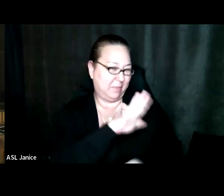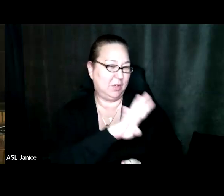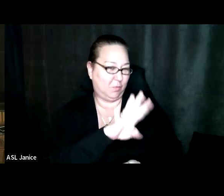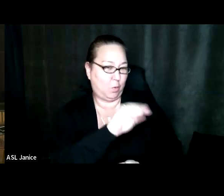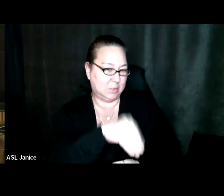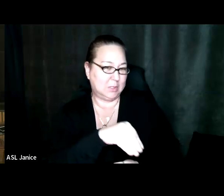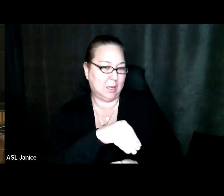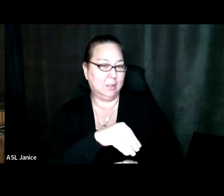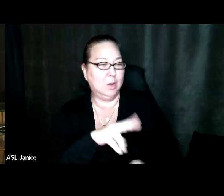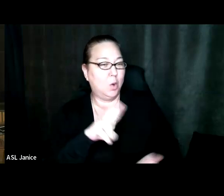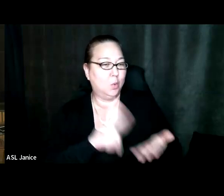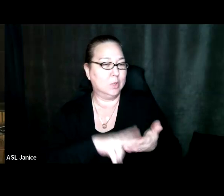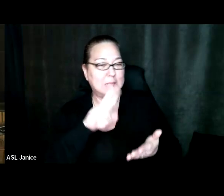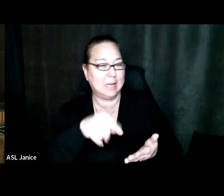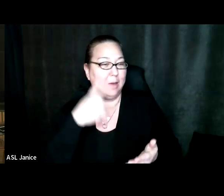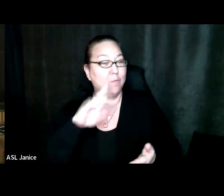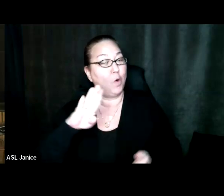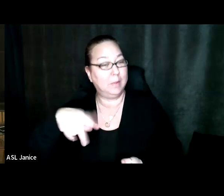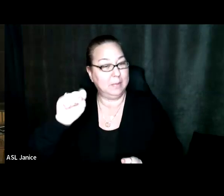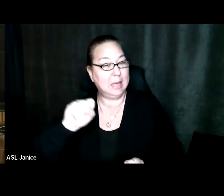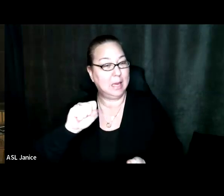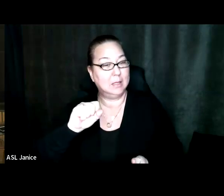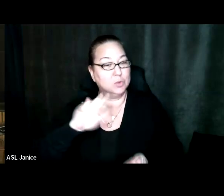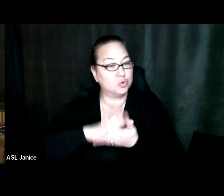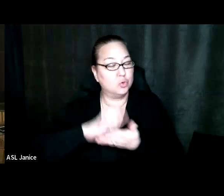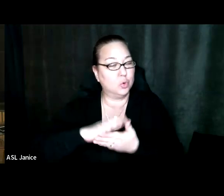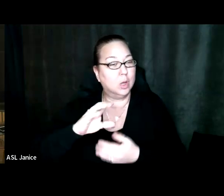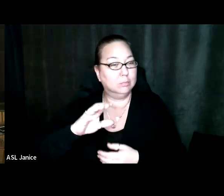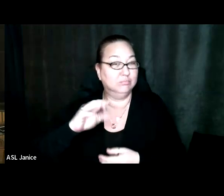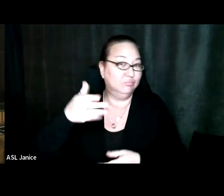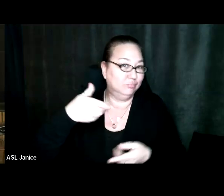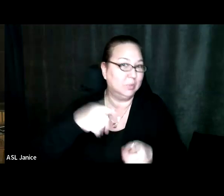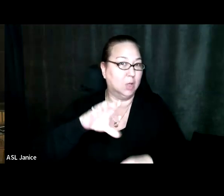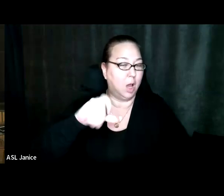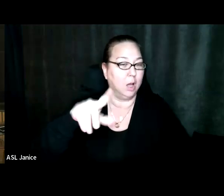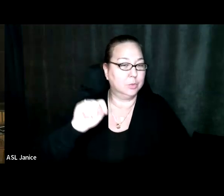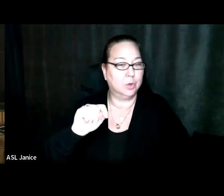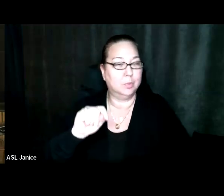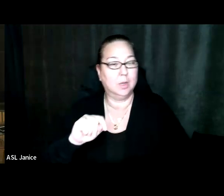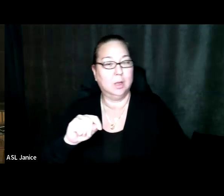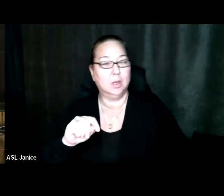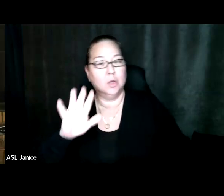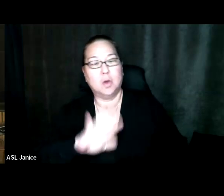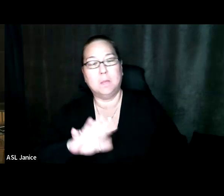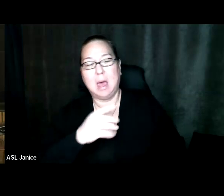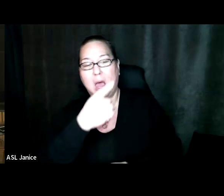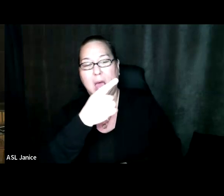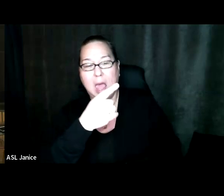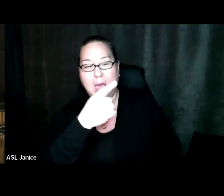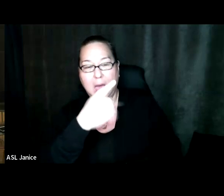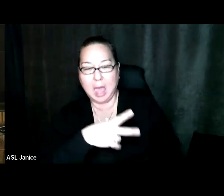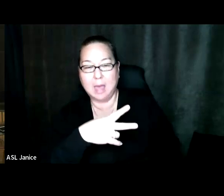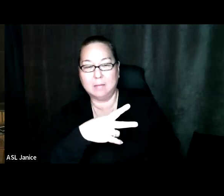half. That was up, right? Yes, that was higher than the year before, which was 43%. So there's still about 150 kids